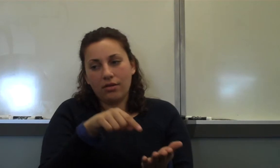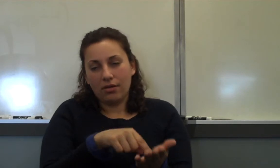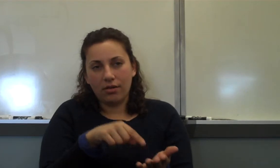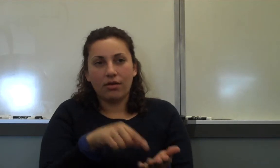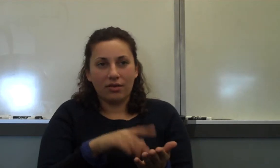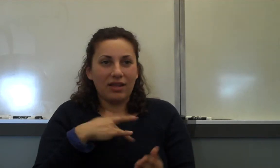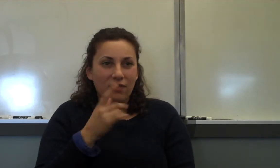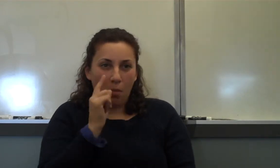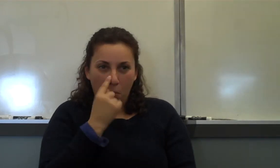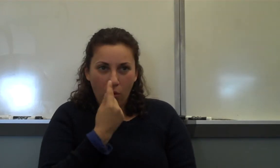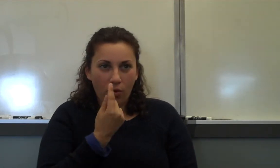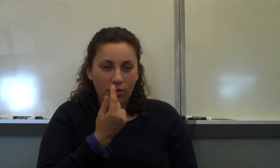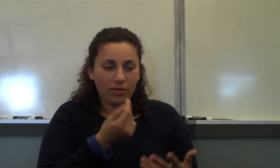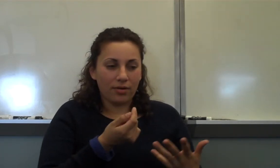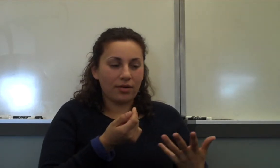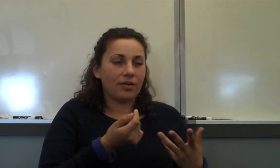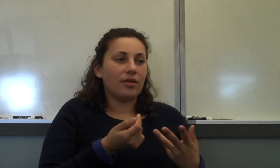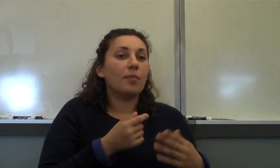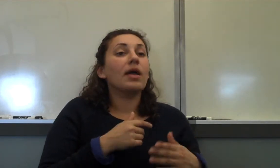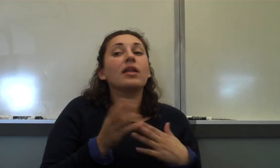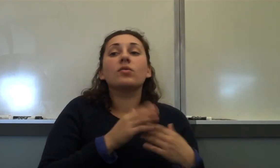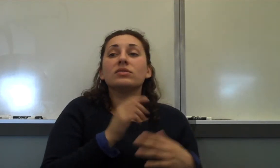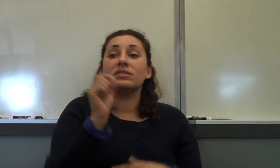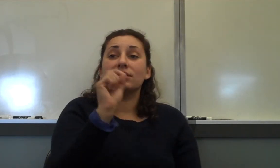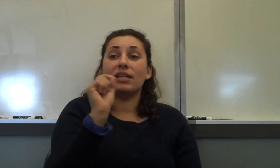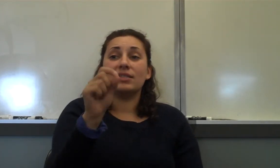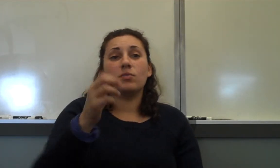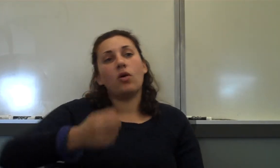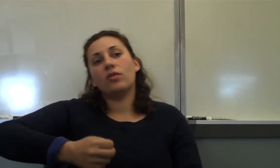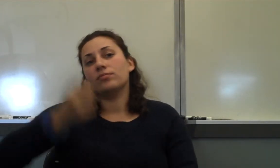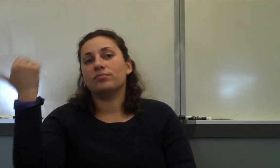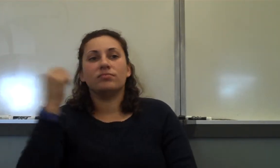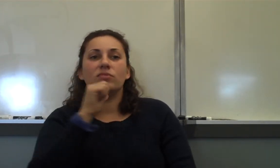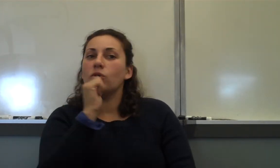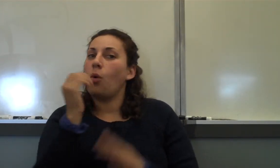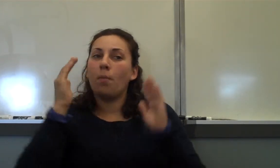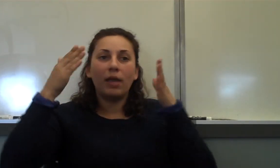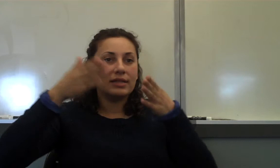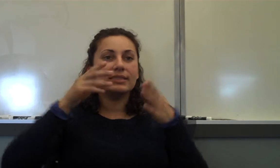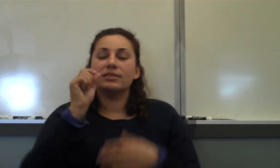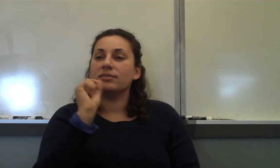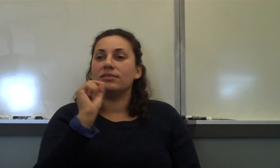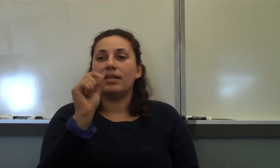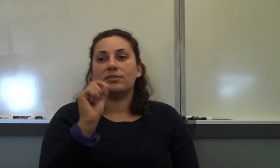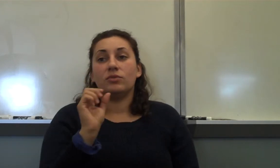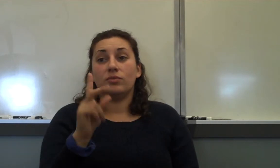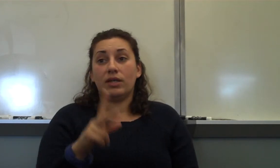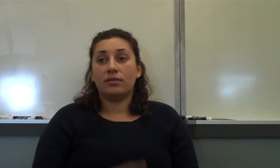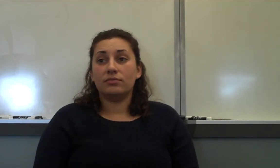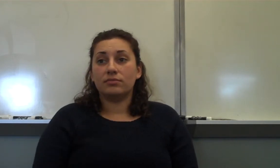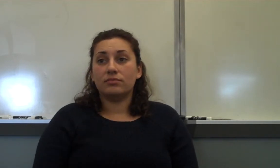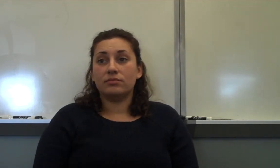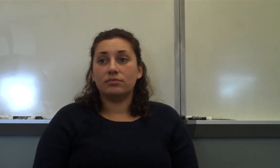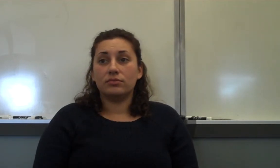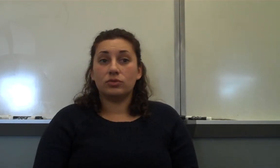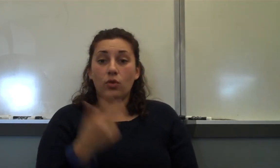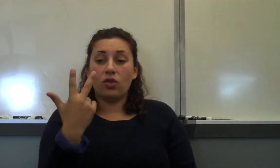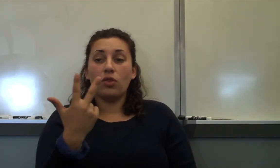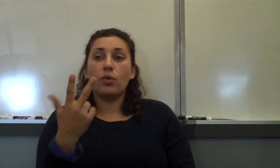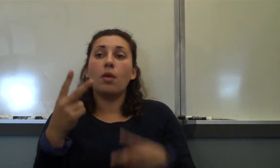All right, we're forgetting decimal places. They're gone now. Don't pay any attention to them. Just multiply 3 by that top number. 3 times